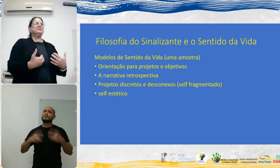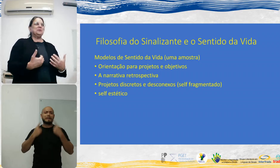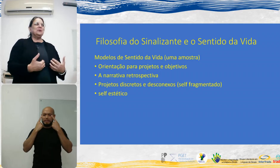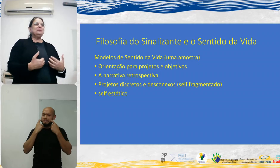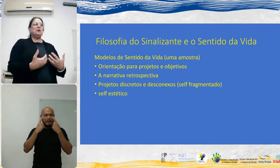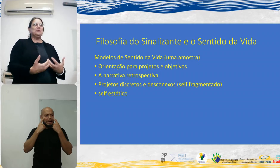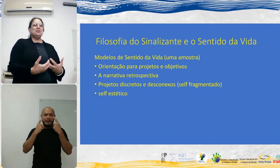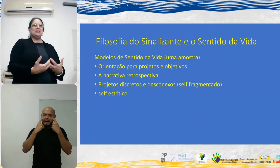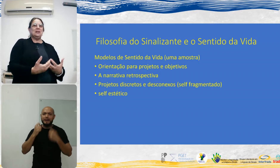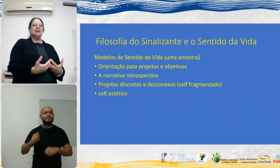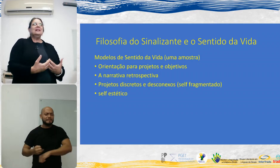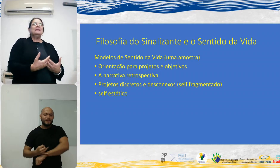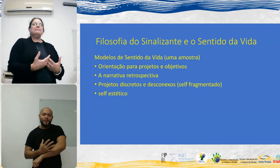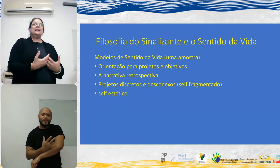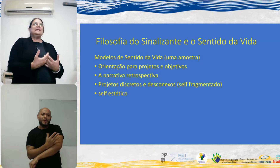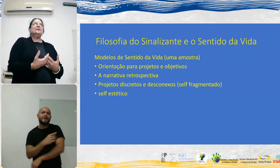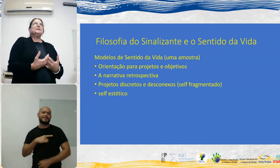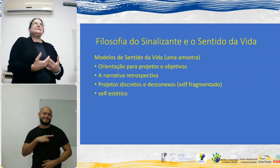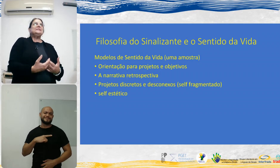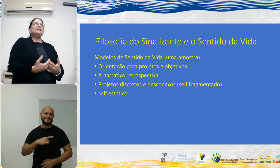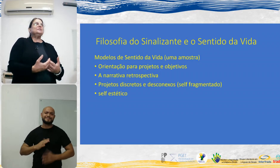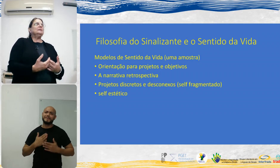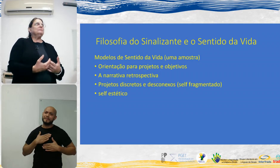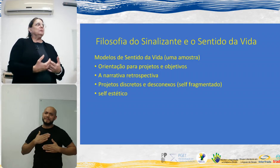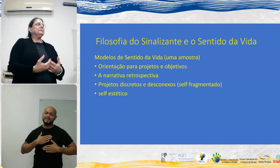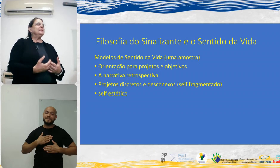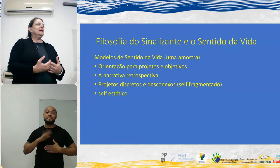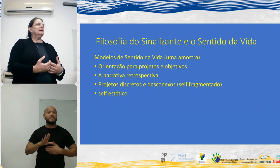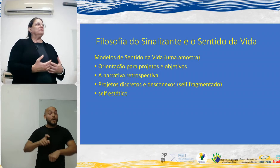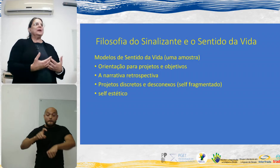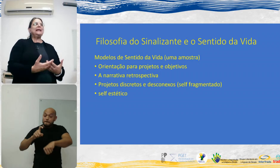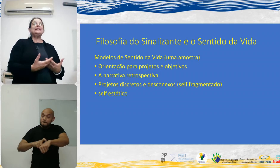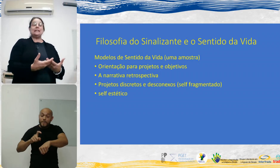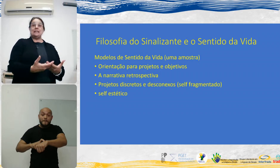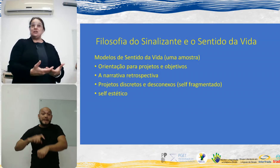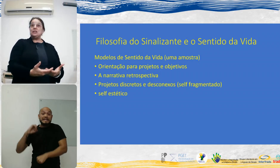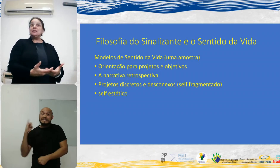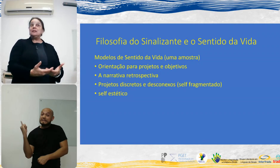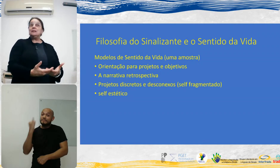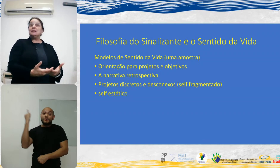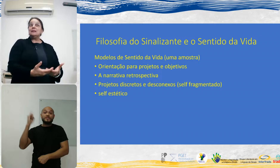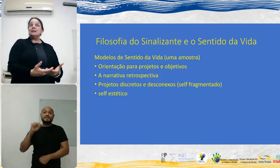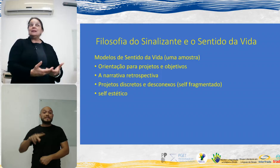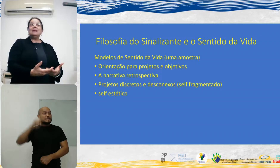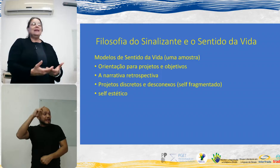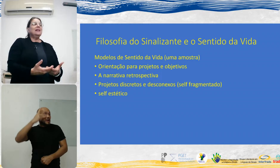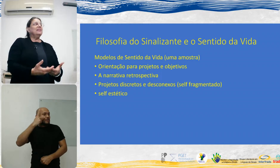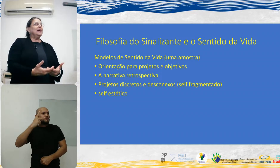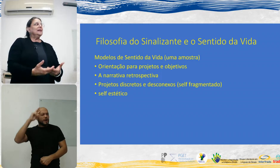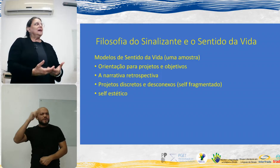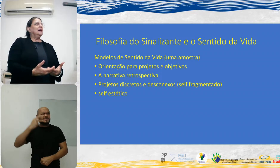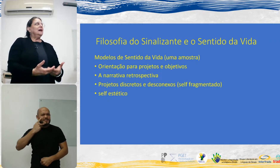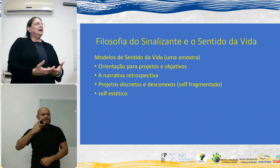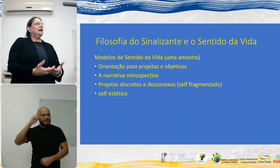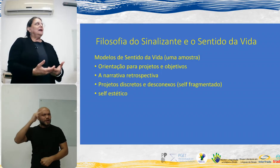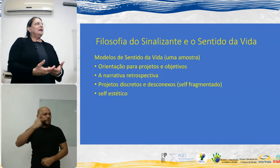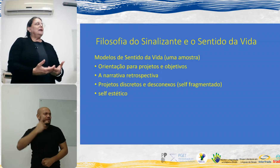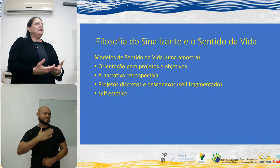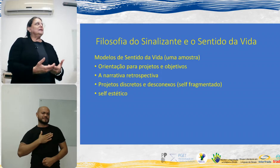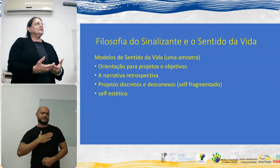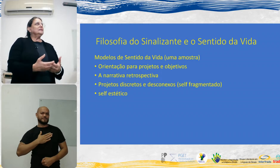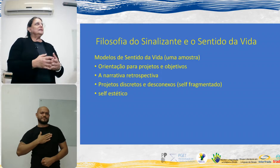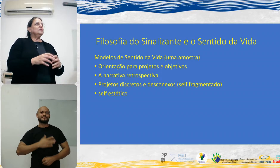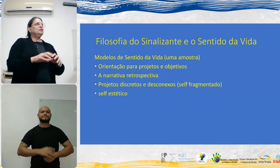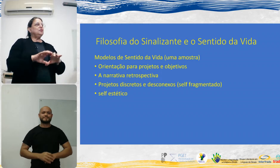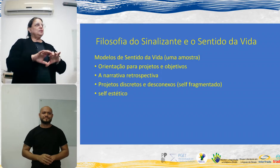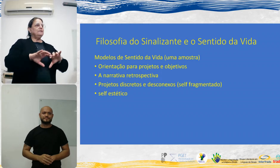I'm so emotional, but it was such a moment of recognition that